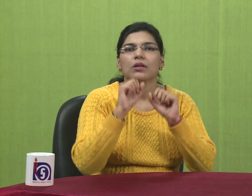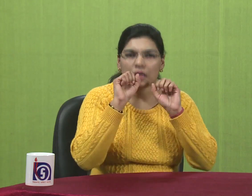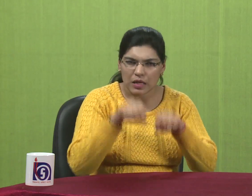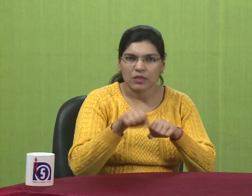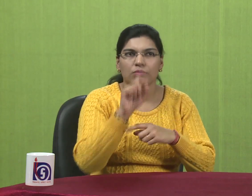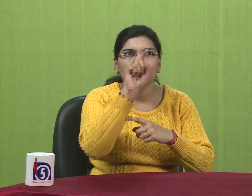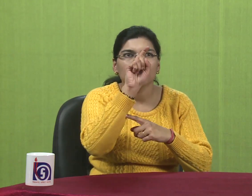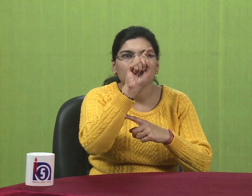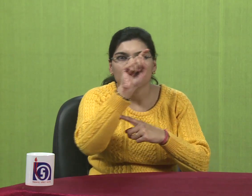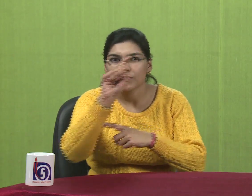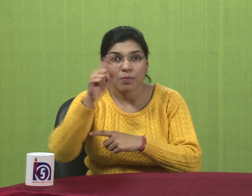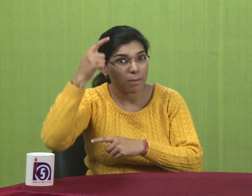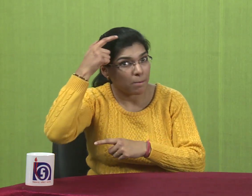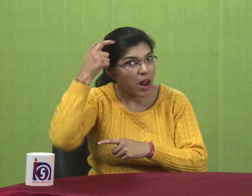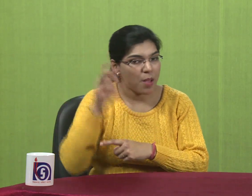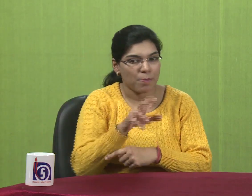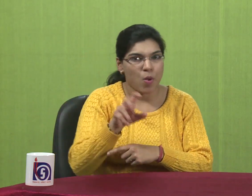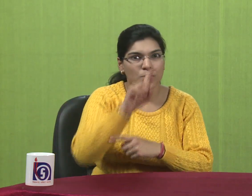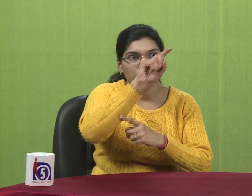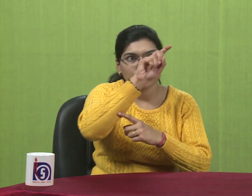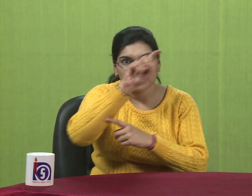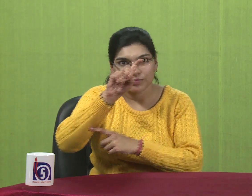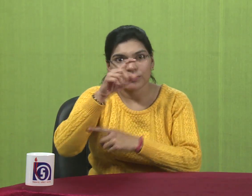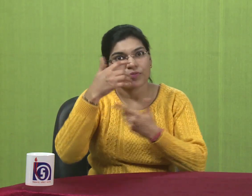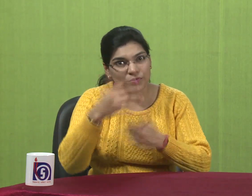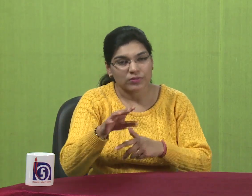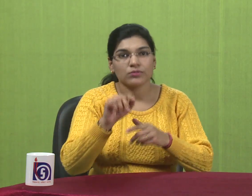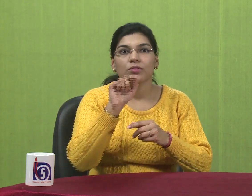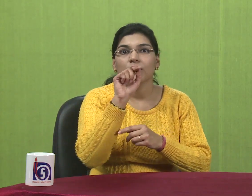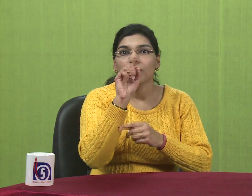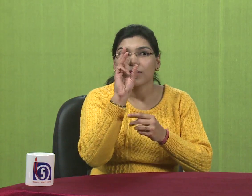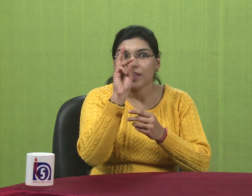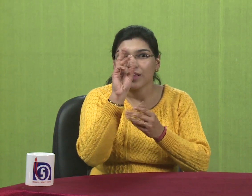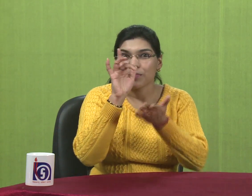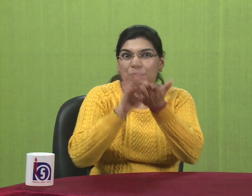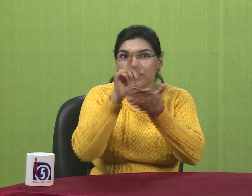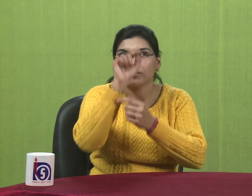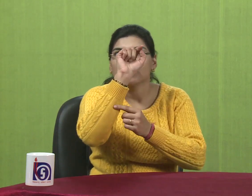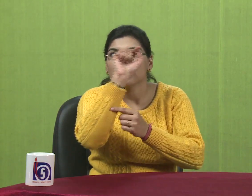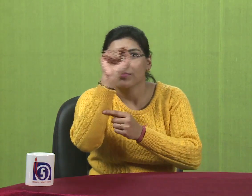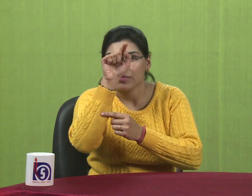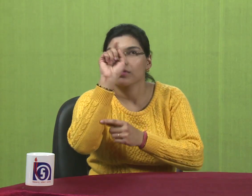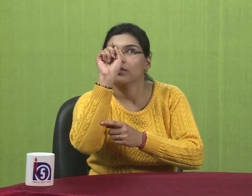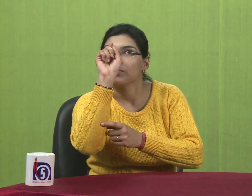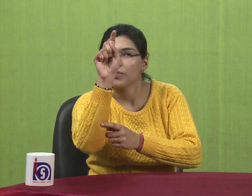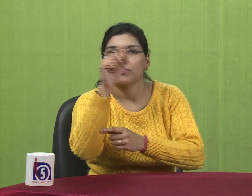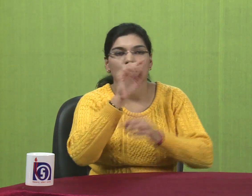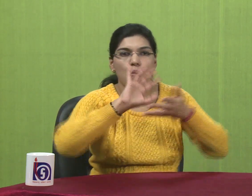underlined. To highlight a particular word, you can underline it by this